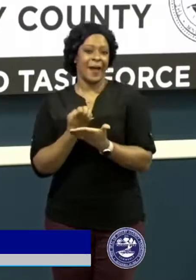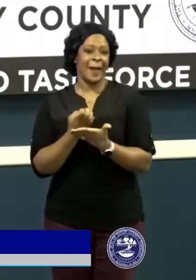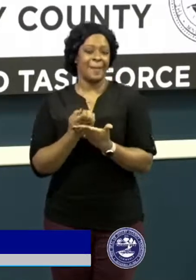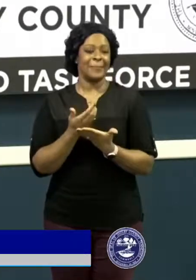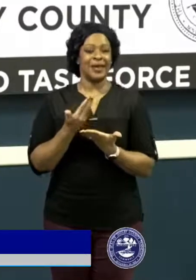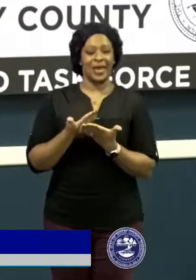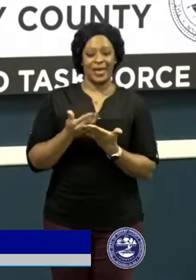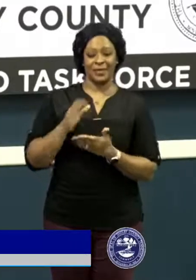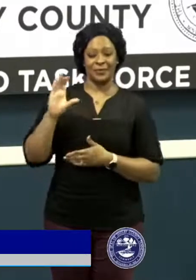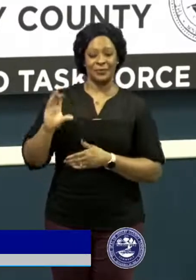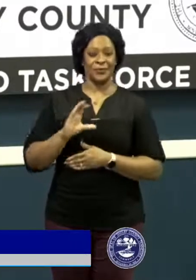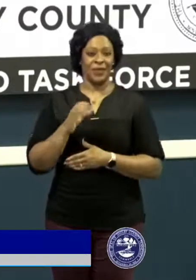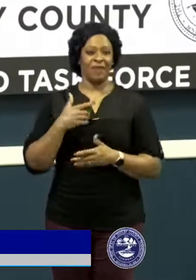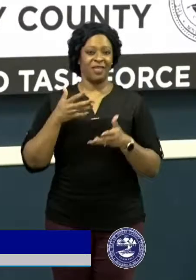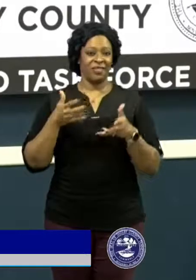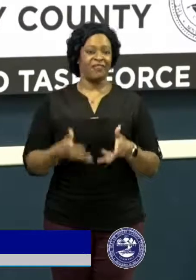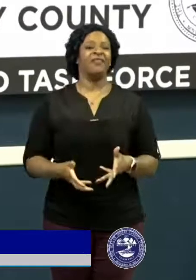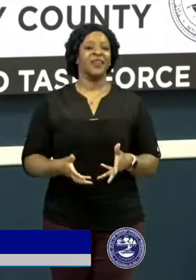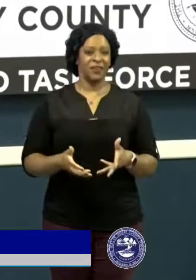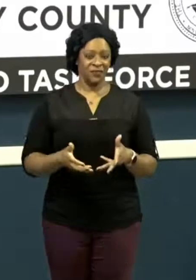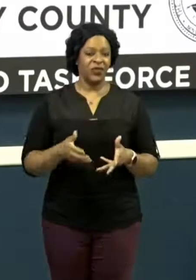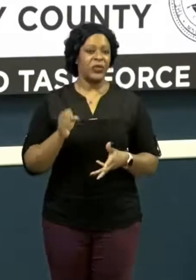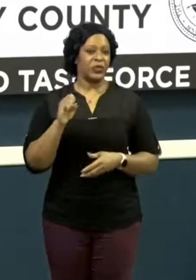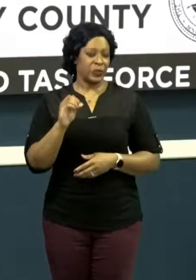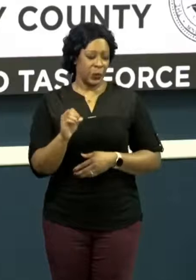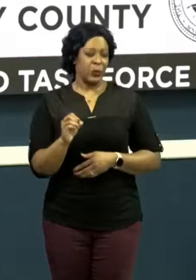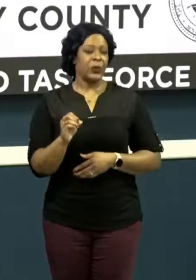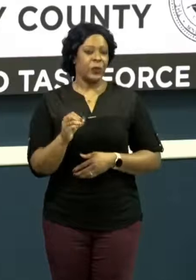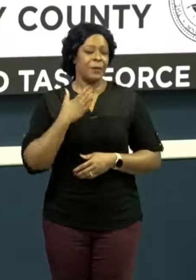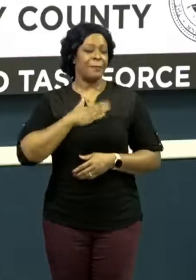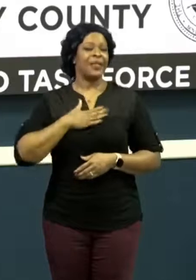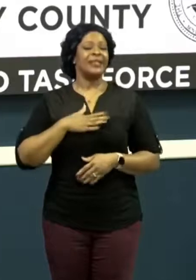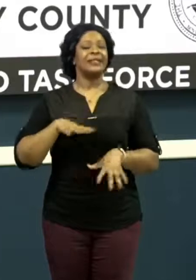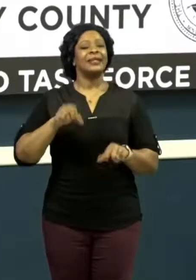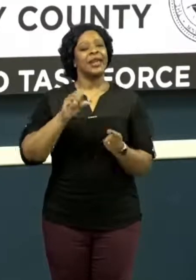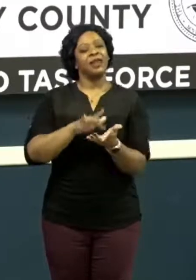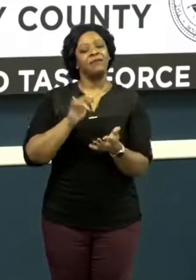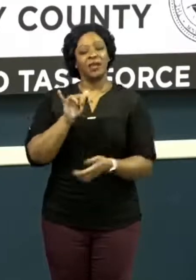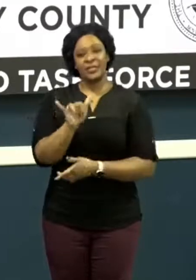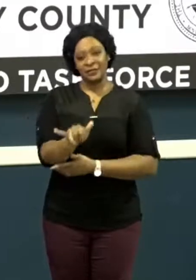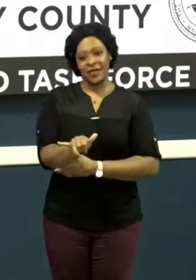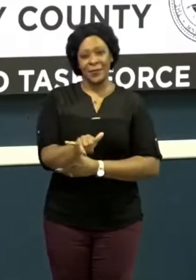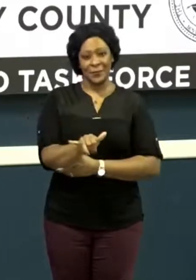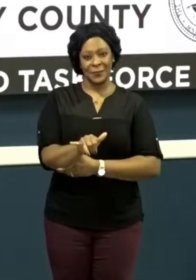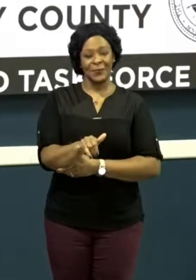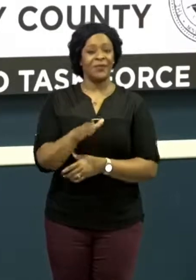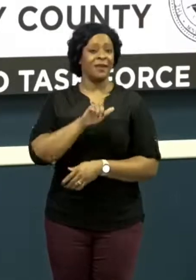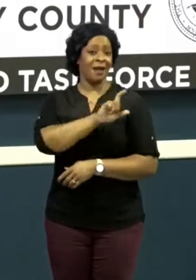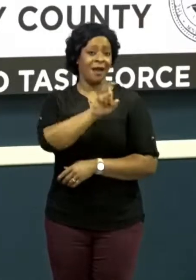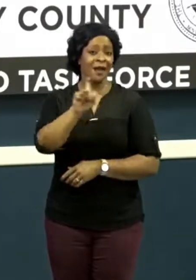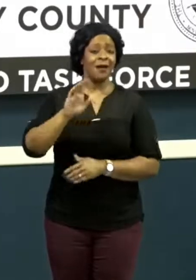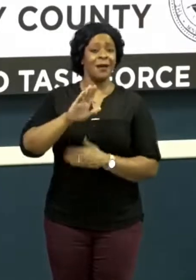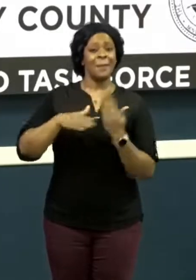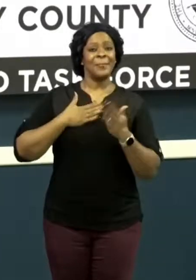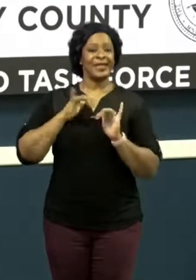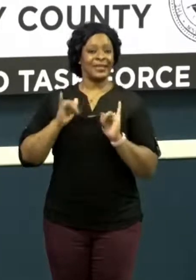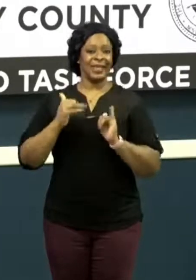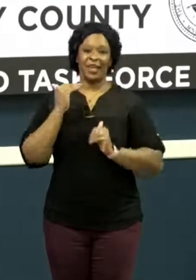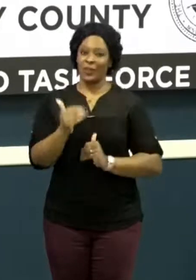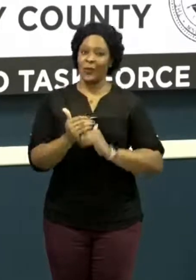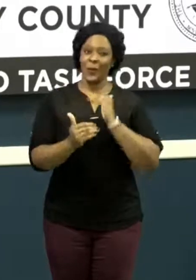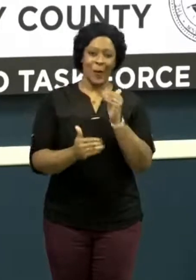like Uber and Lyft and those kinds of assets. So please take advantage of that. I would ask everybody to please stay the